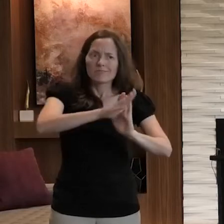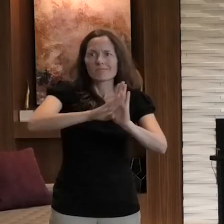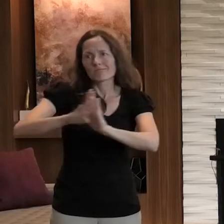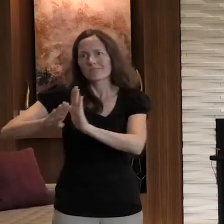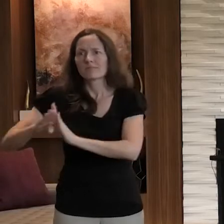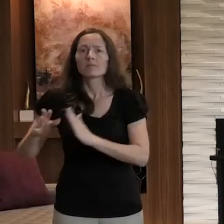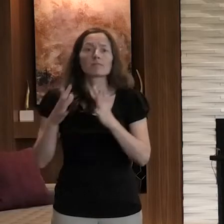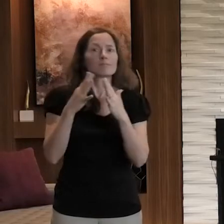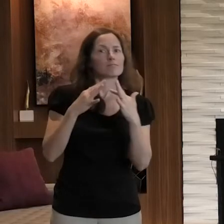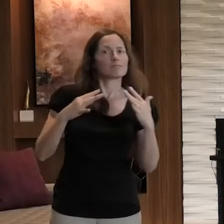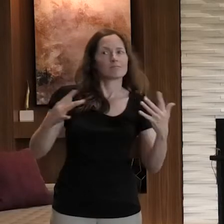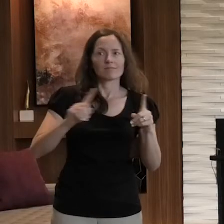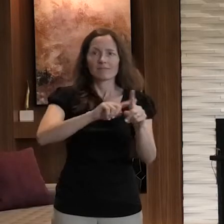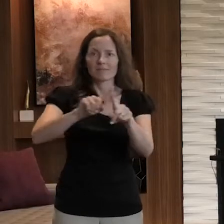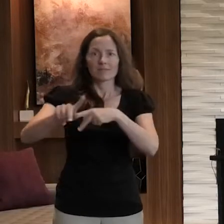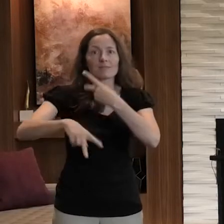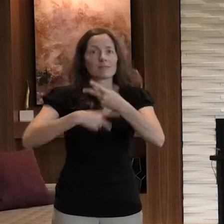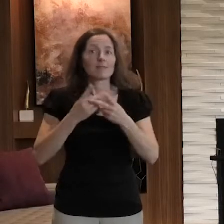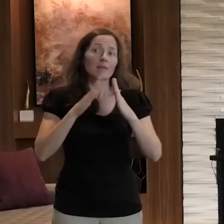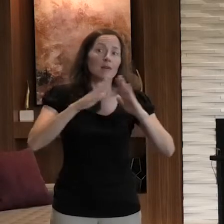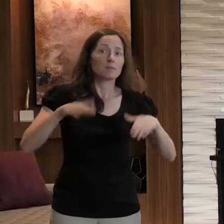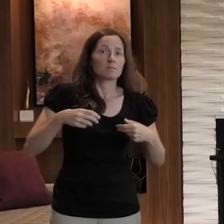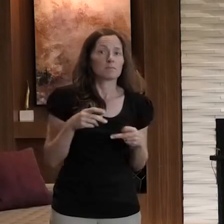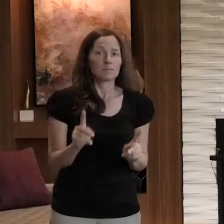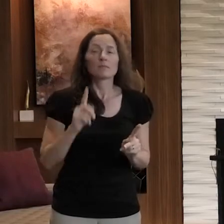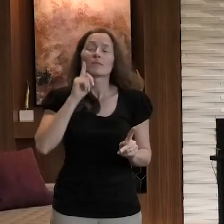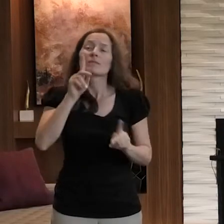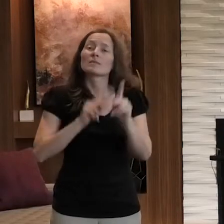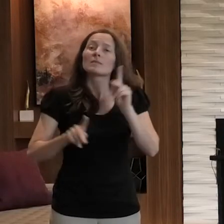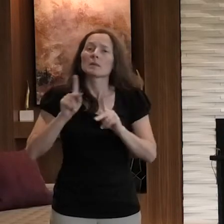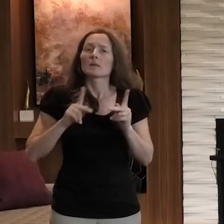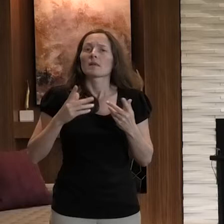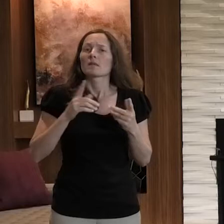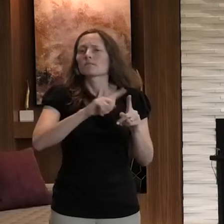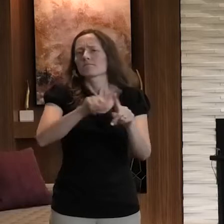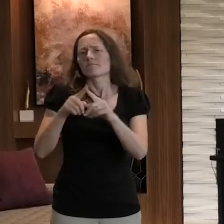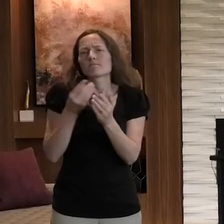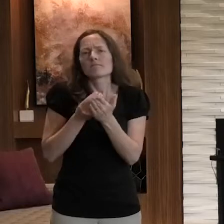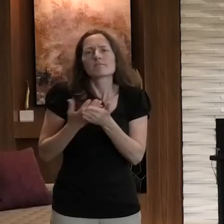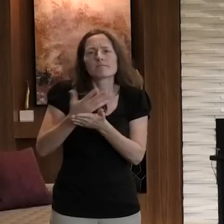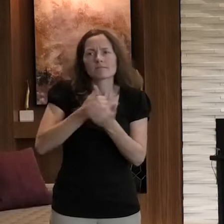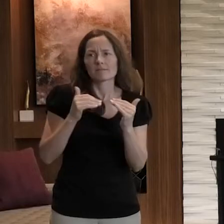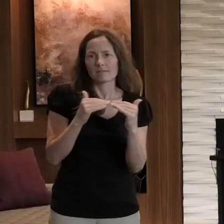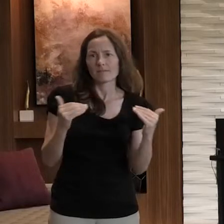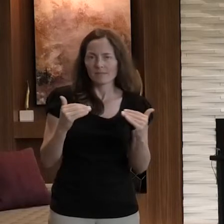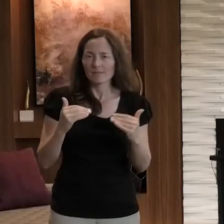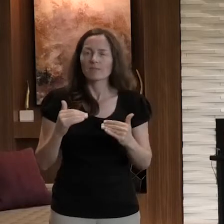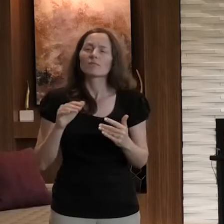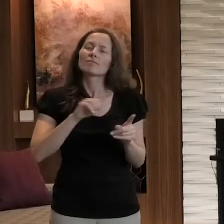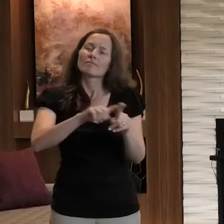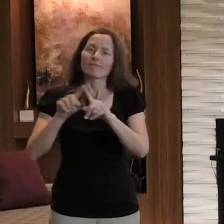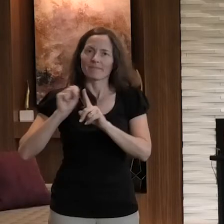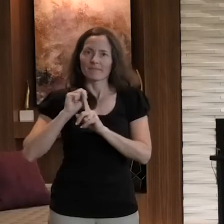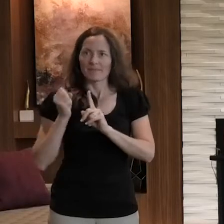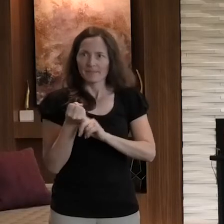housing opportunities for people of varying incomes and situations. Under Live Where You